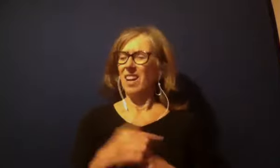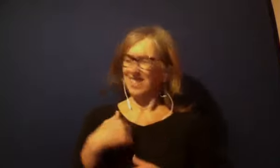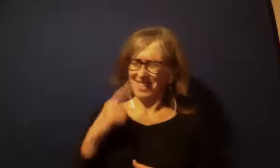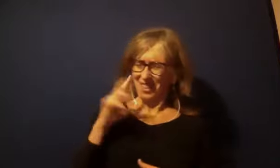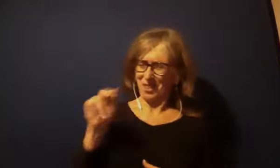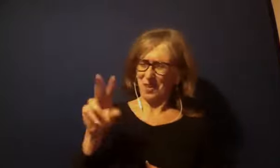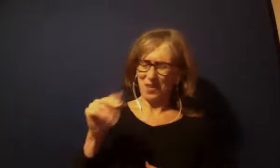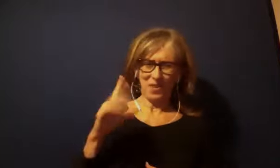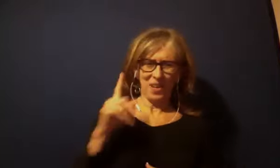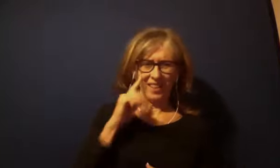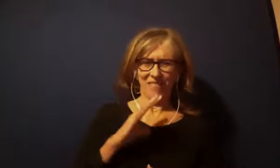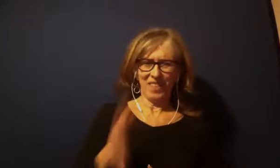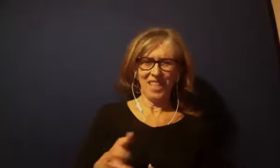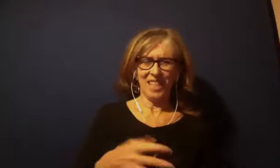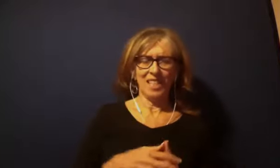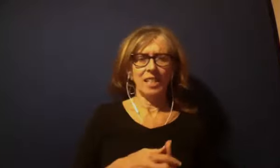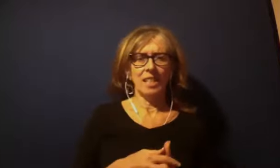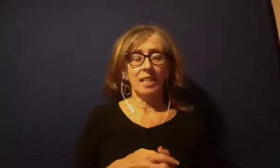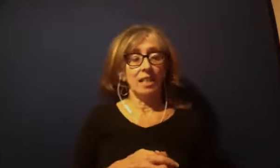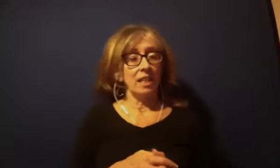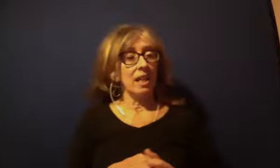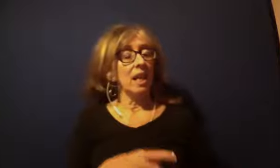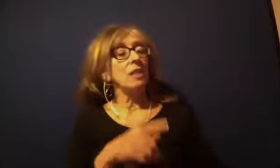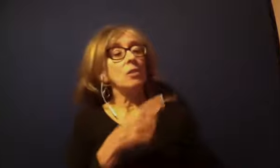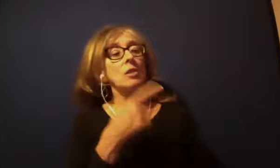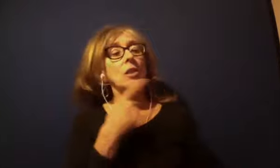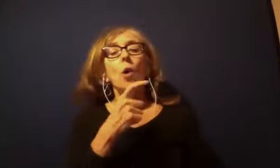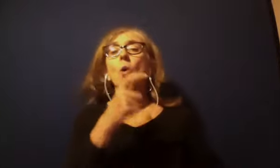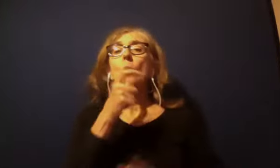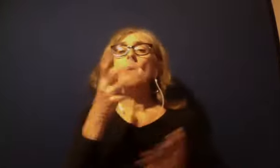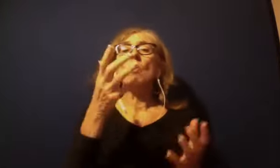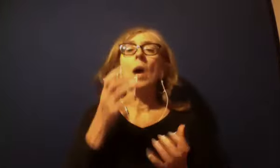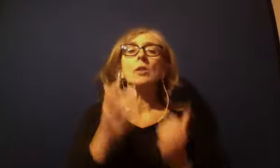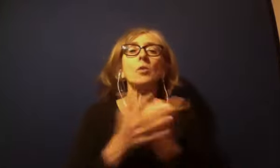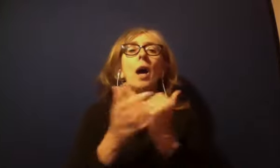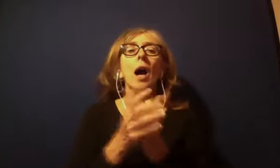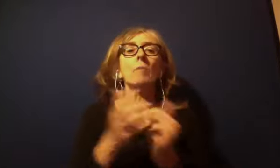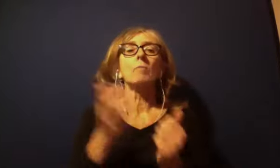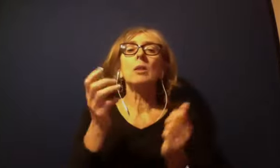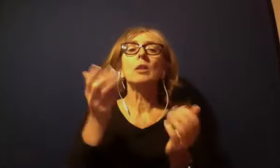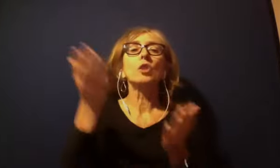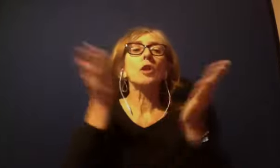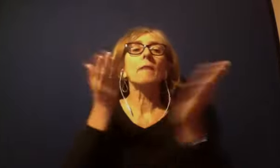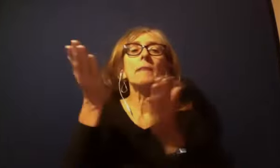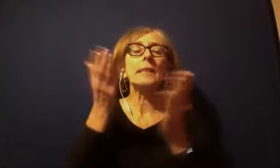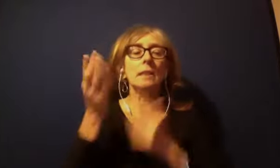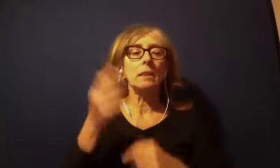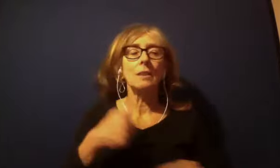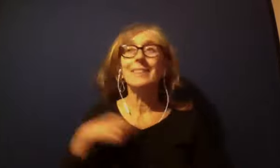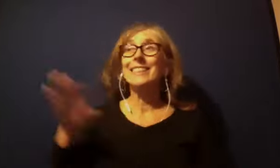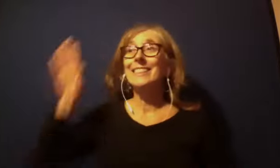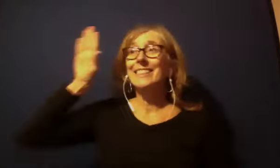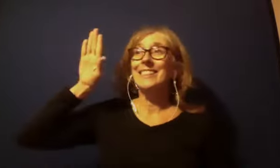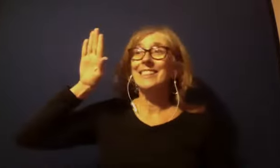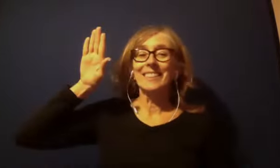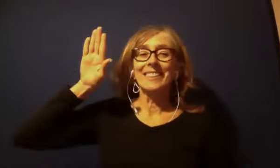she's like, oh, who wants to help out with service? So I put my hand up for her. And I remember being at my work, and I didn't want to work on my work anymore. I wanted to find